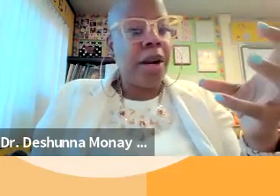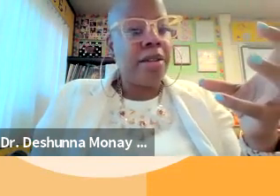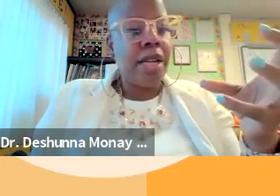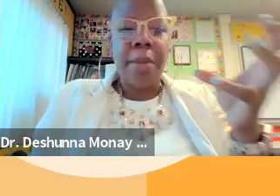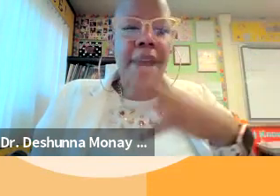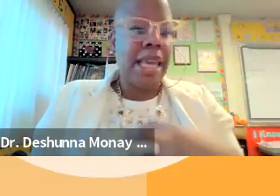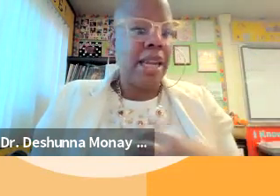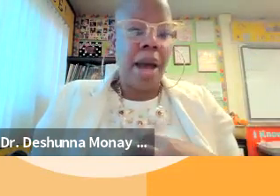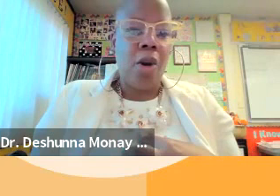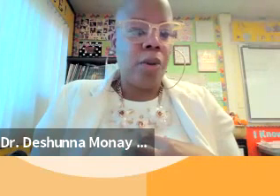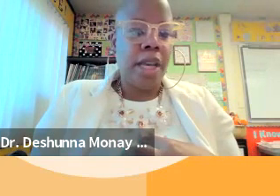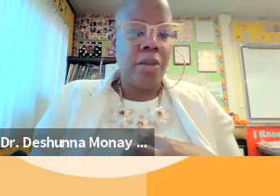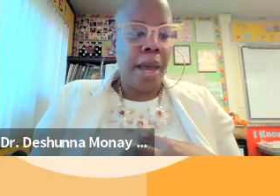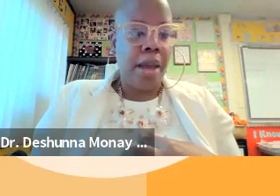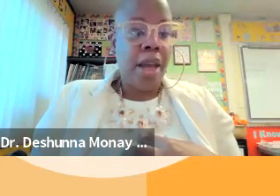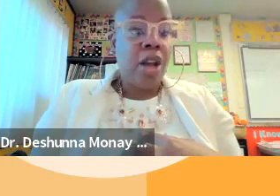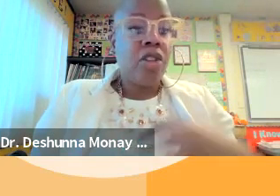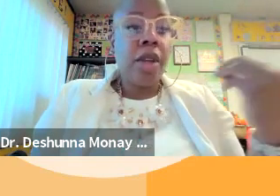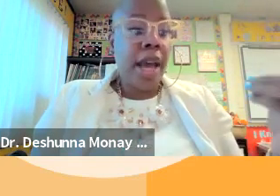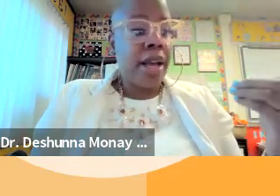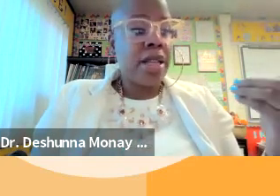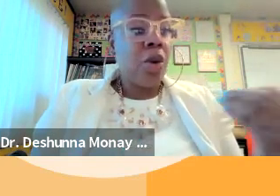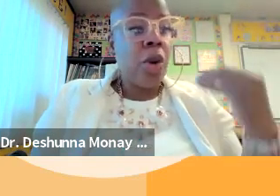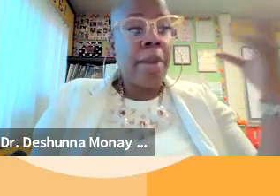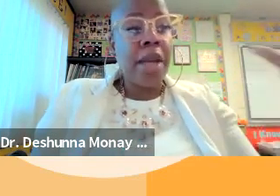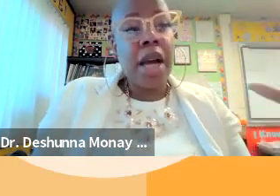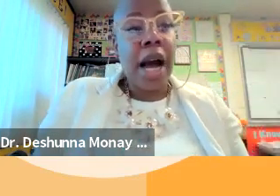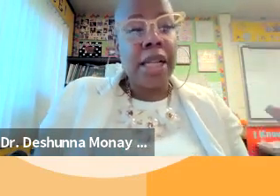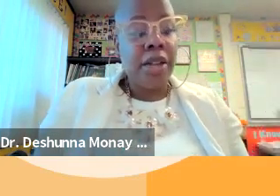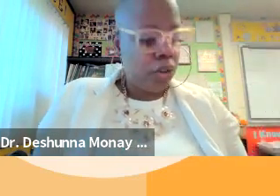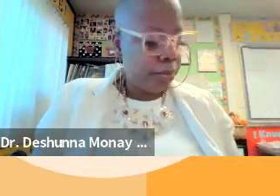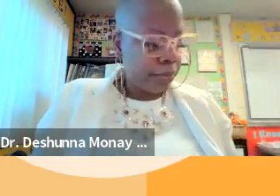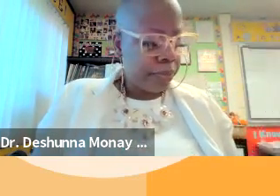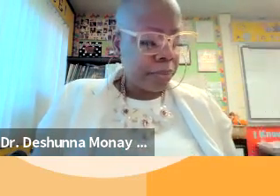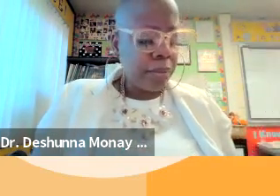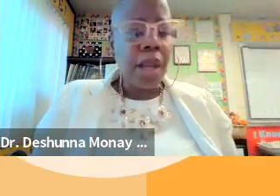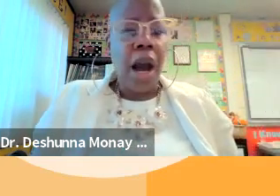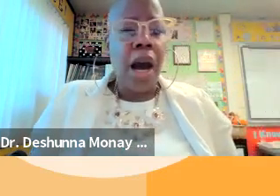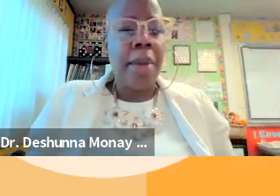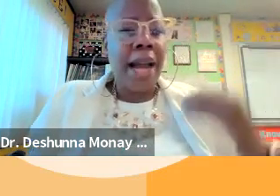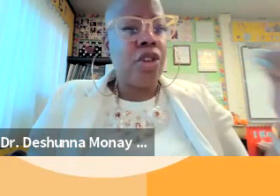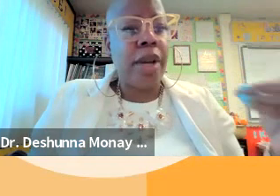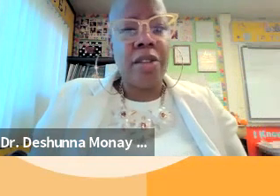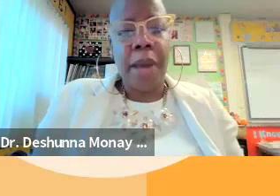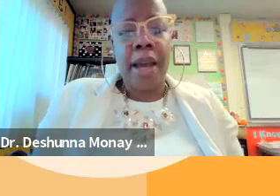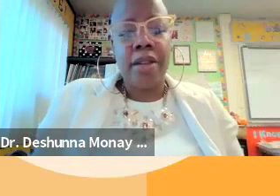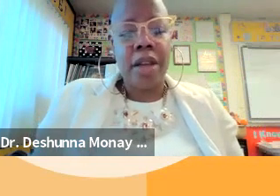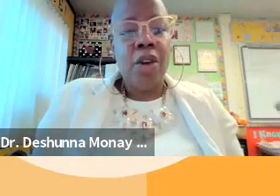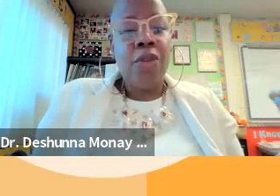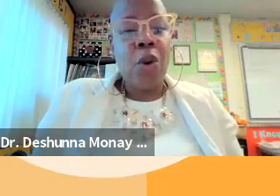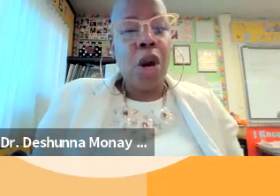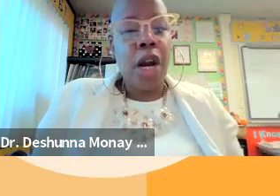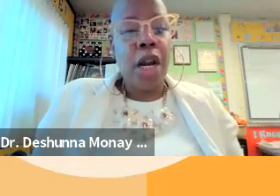whole person, I'm not getting my whole needs met. So yes, when I'm in college, I do